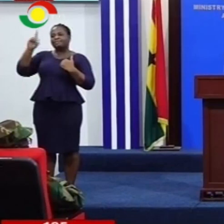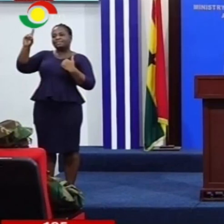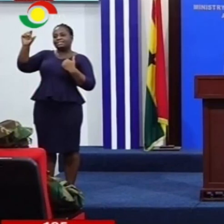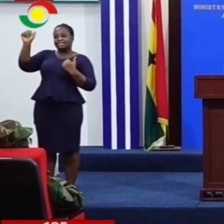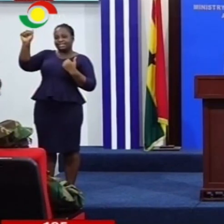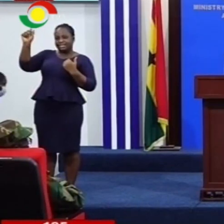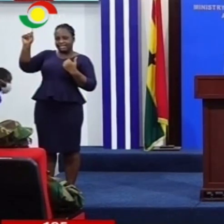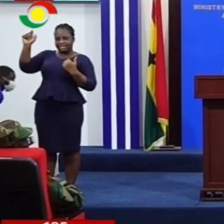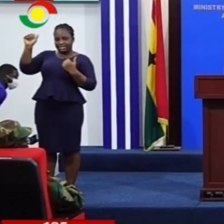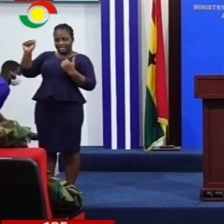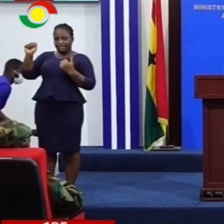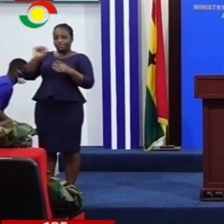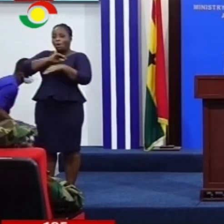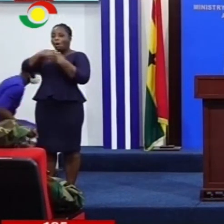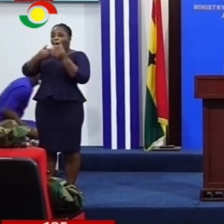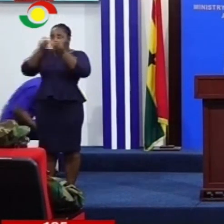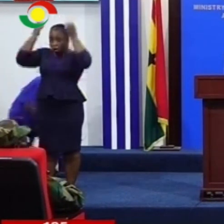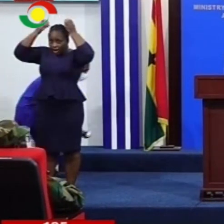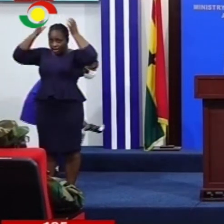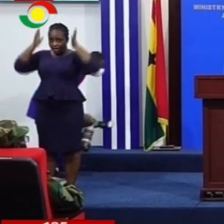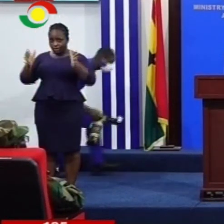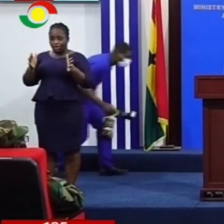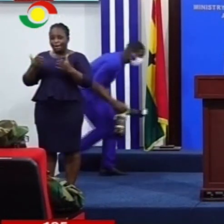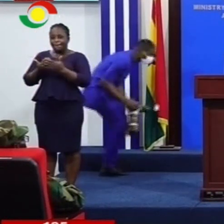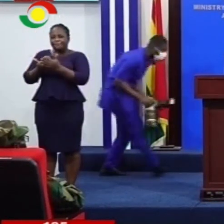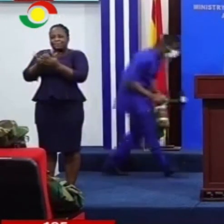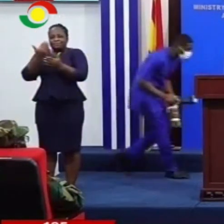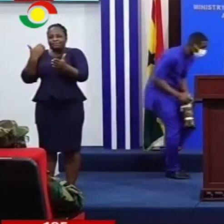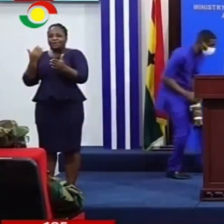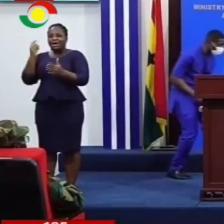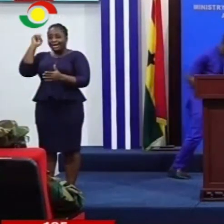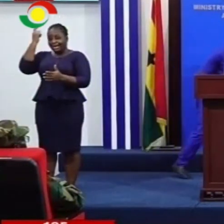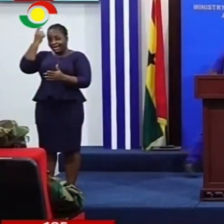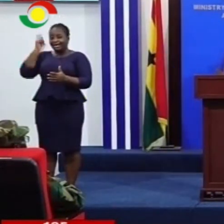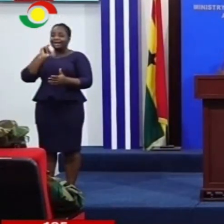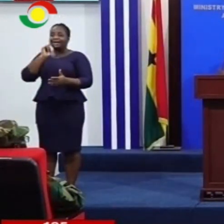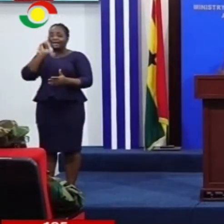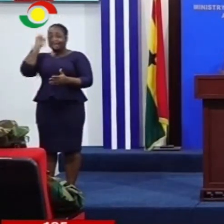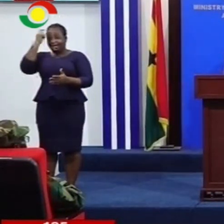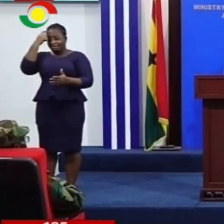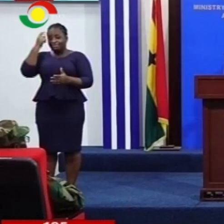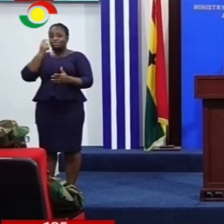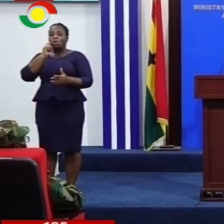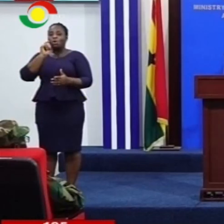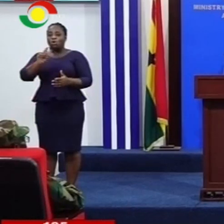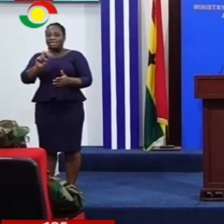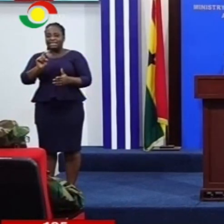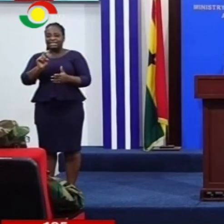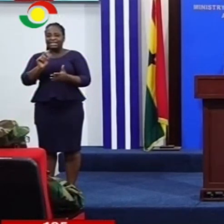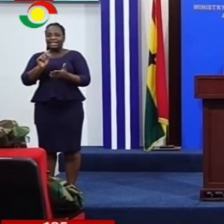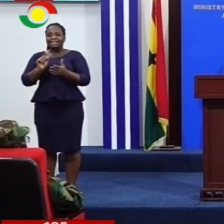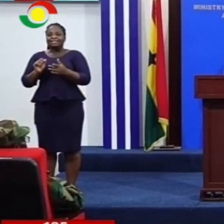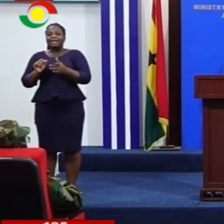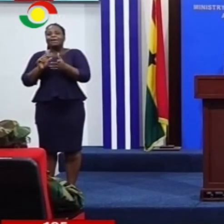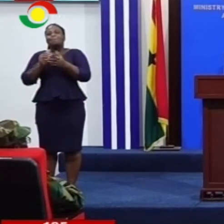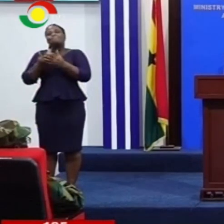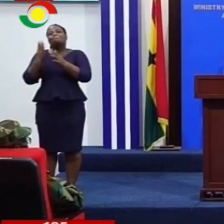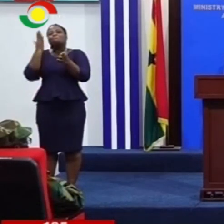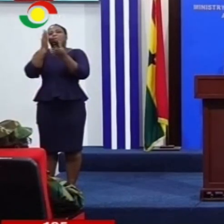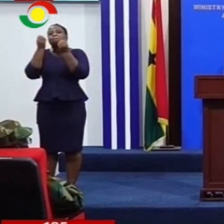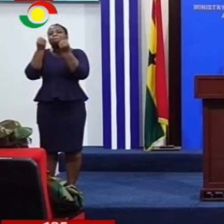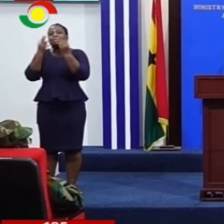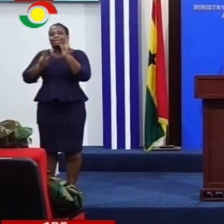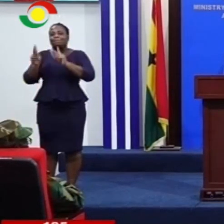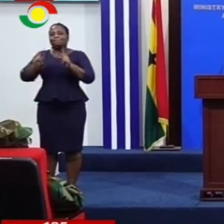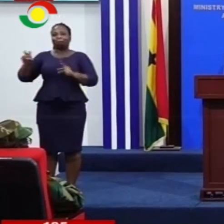Funina. It's to be four abandoned in Baba, Nebinum Cohon Chrome. You ain't to make a one a walk home chrome, yea, a budget for them, yea, them a